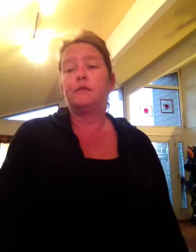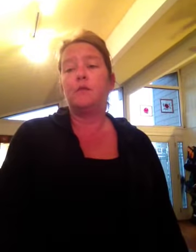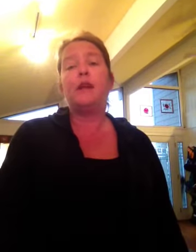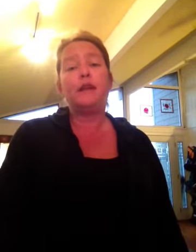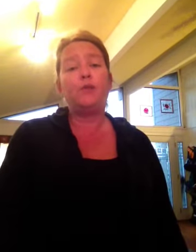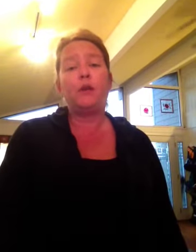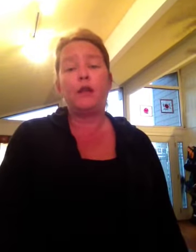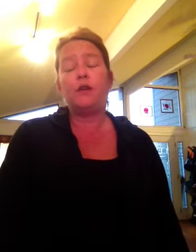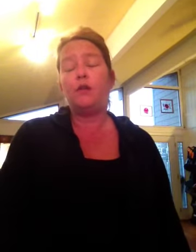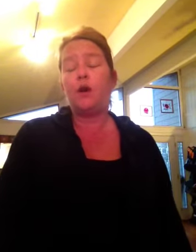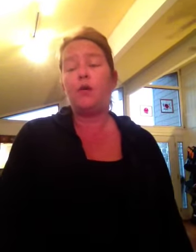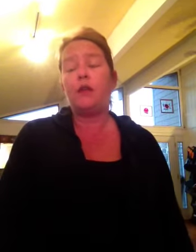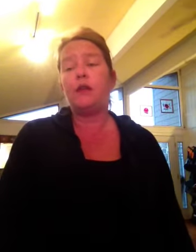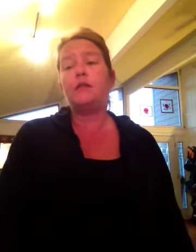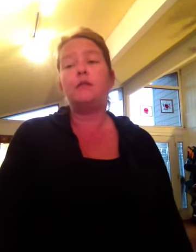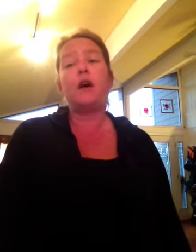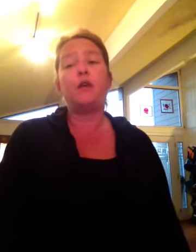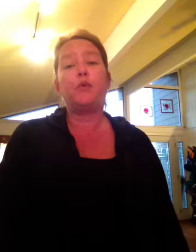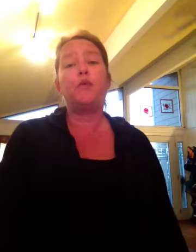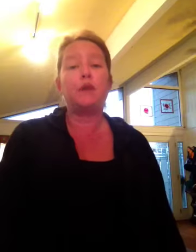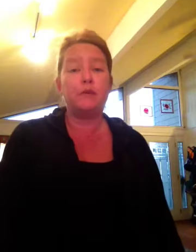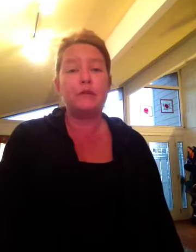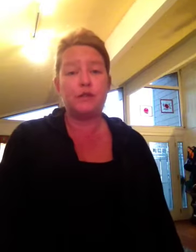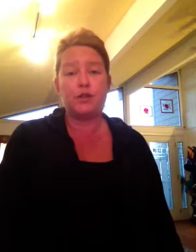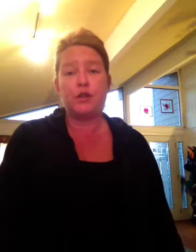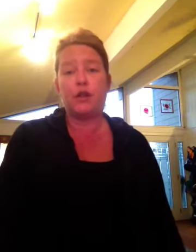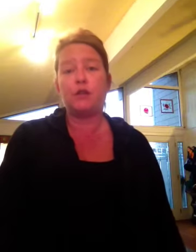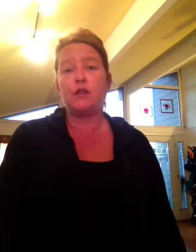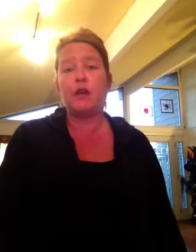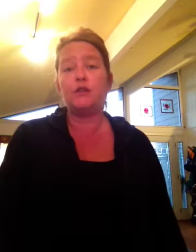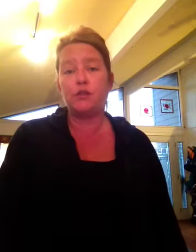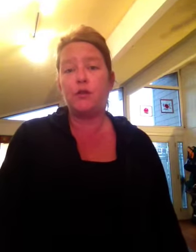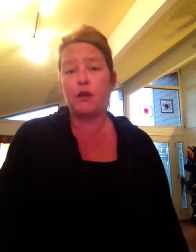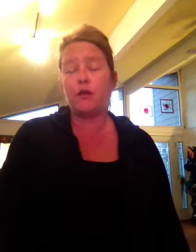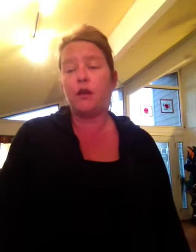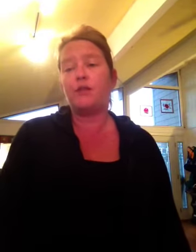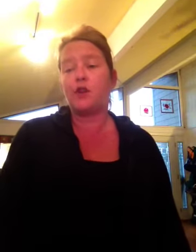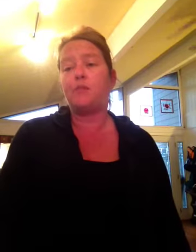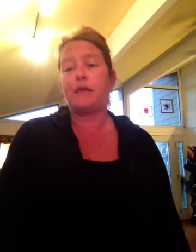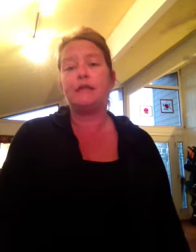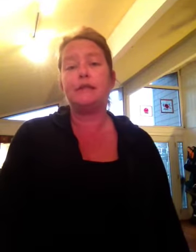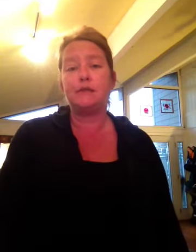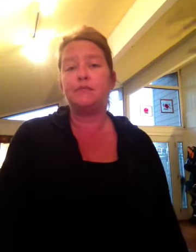But I did want to let you know that it's not a permanent position. I just do that on a contract basis.